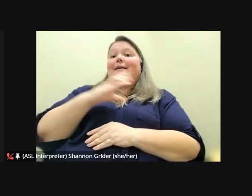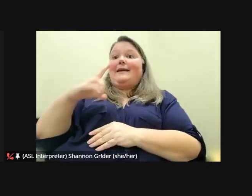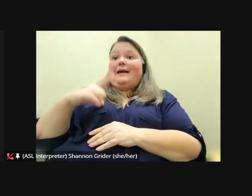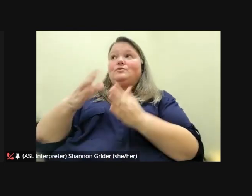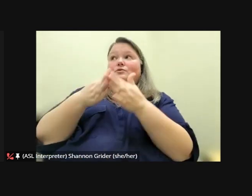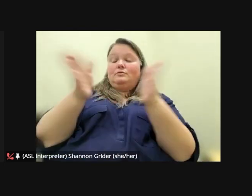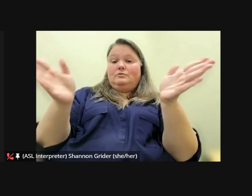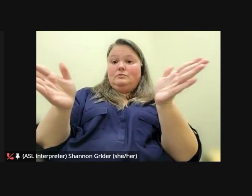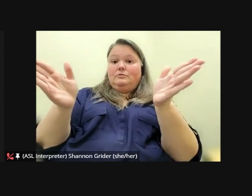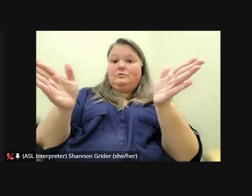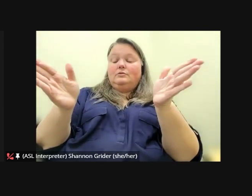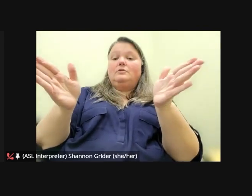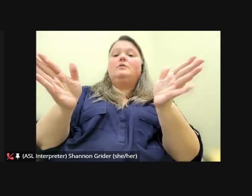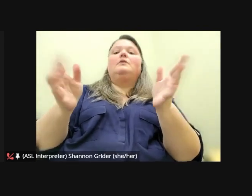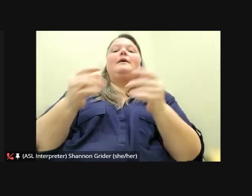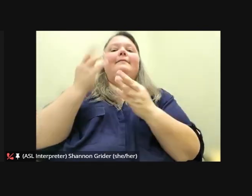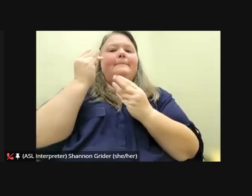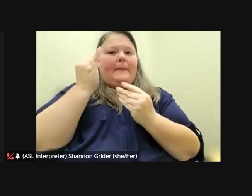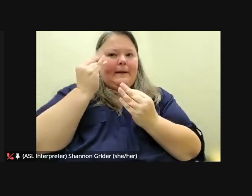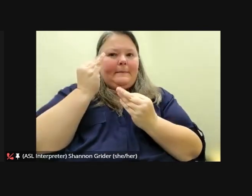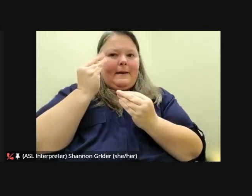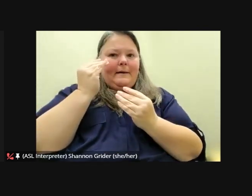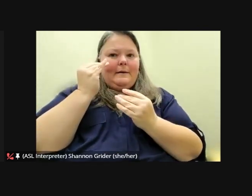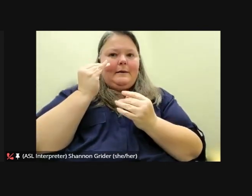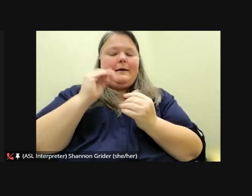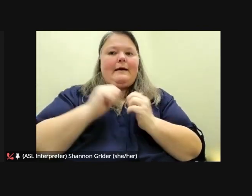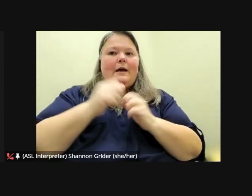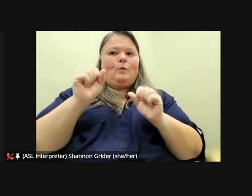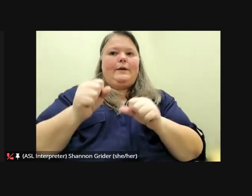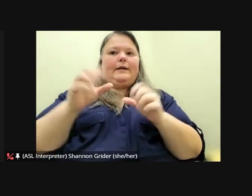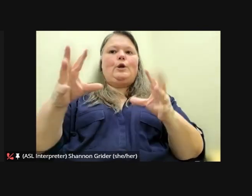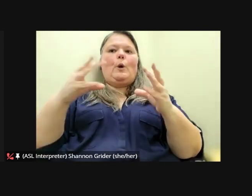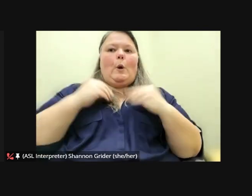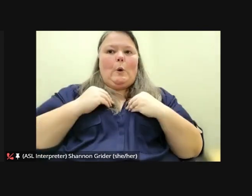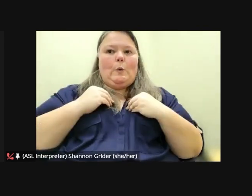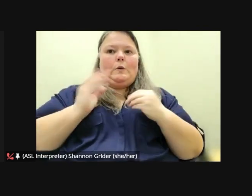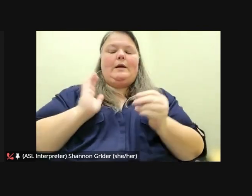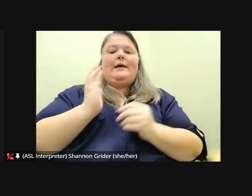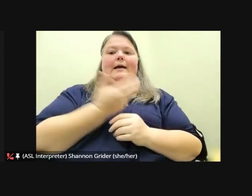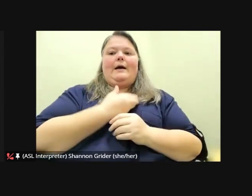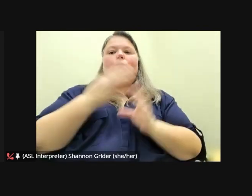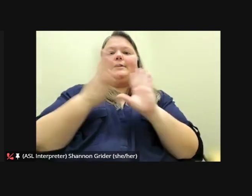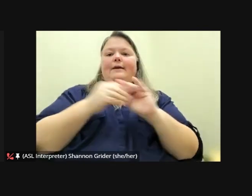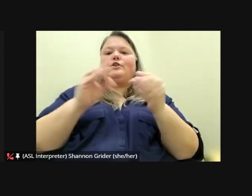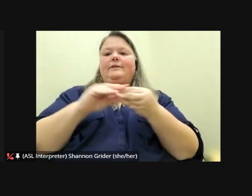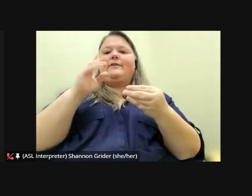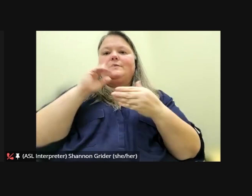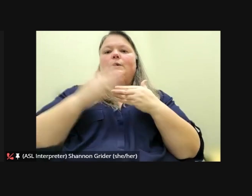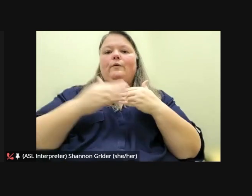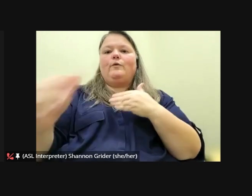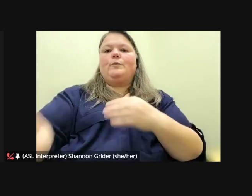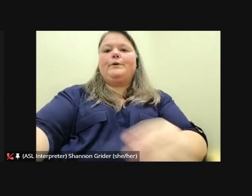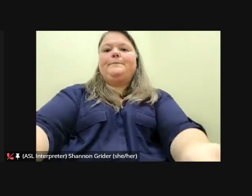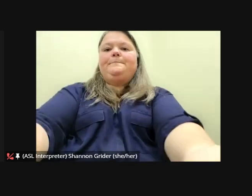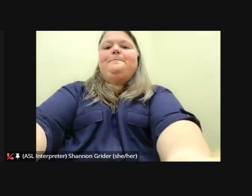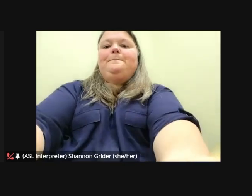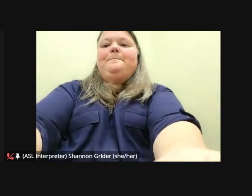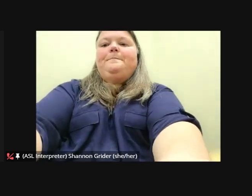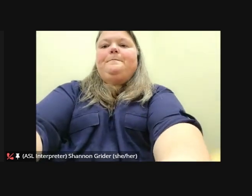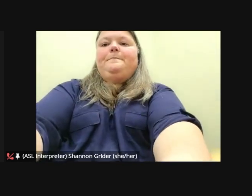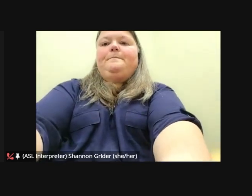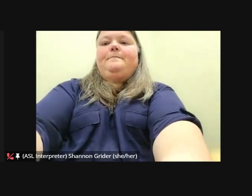to think about how we can own our narrative as we move forward. Thank you.